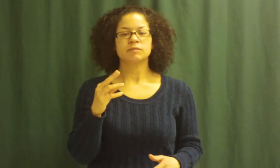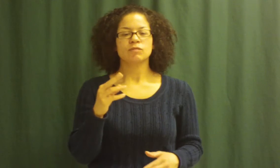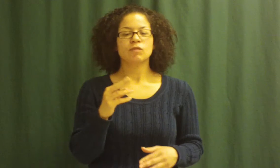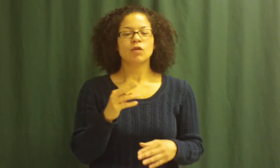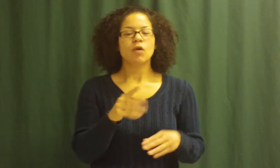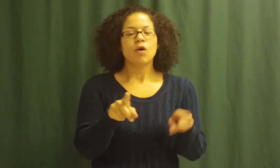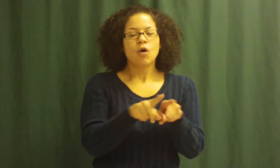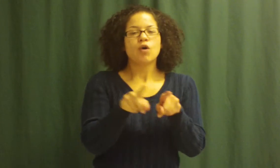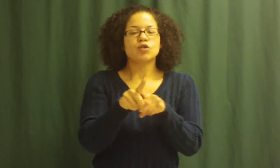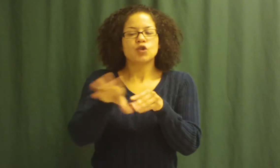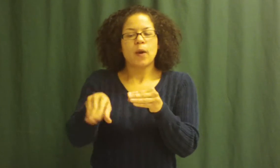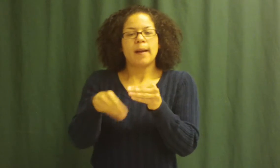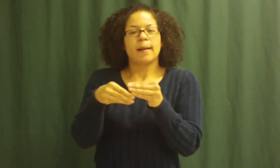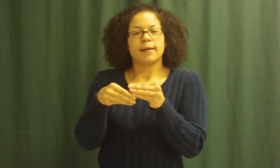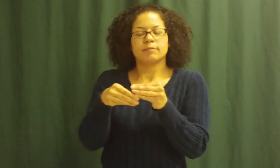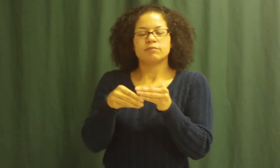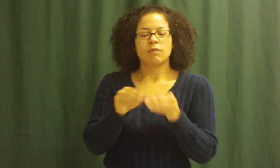and opinions to the debate.